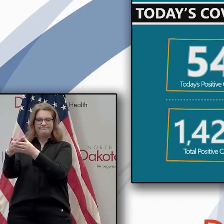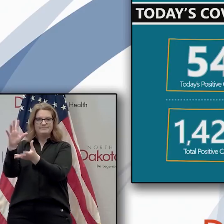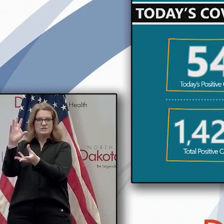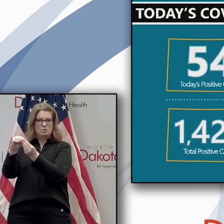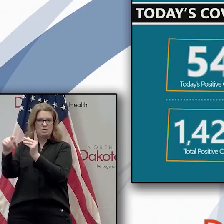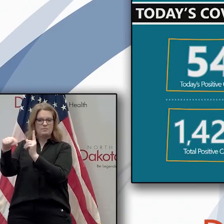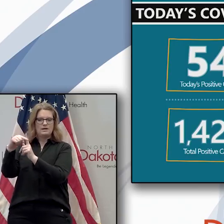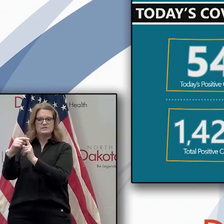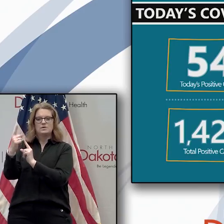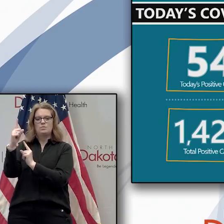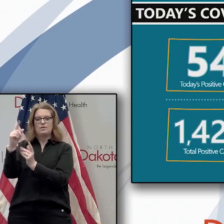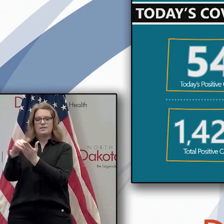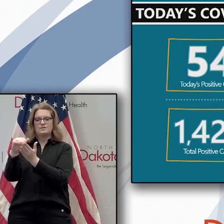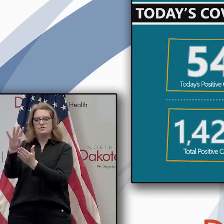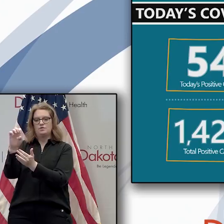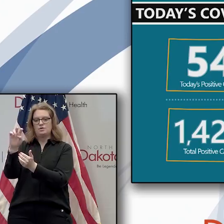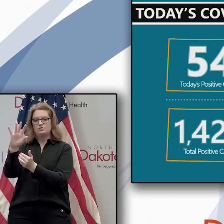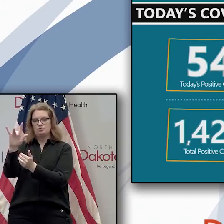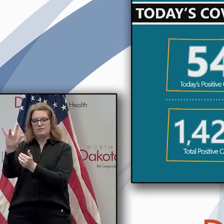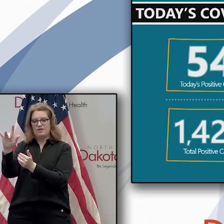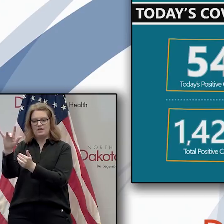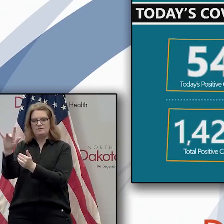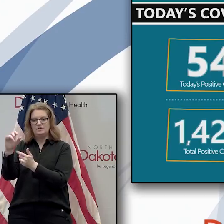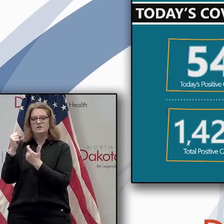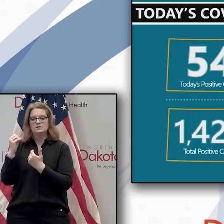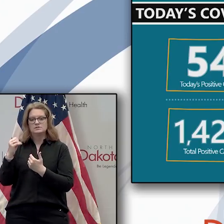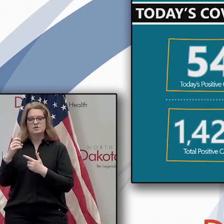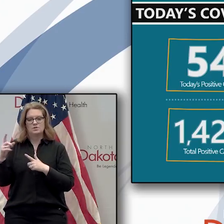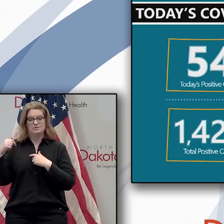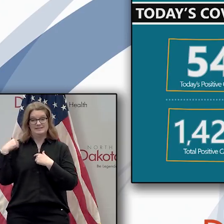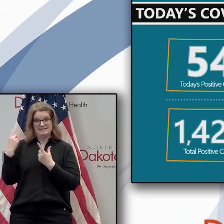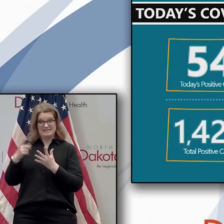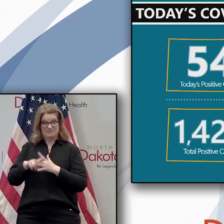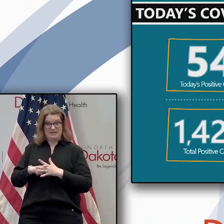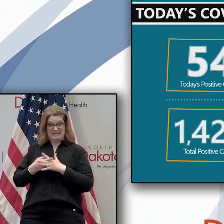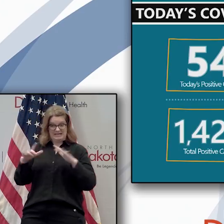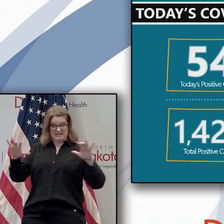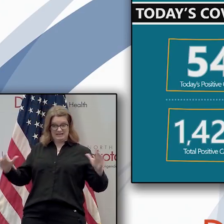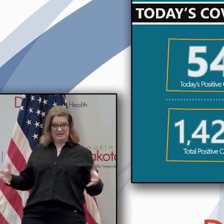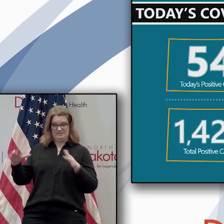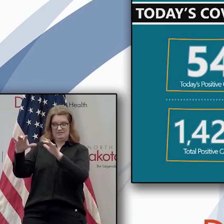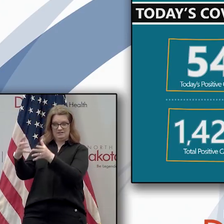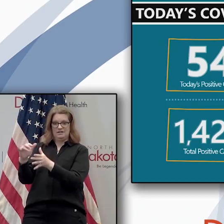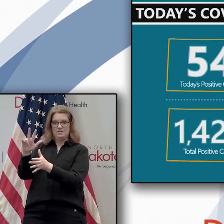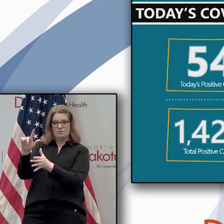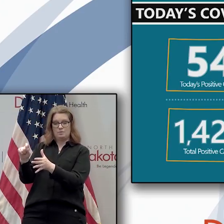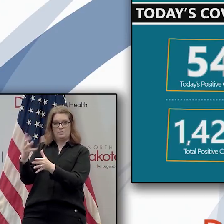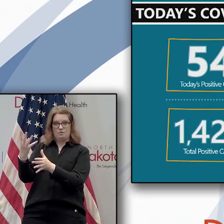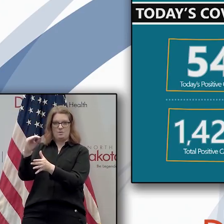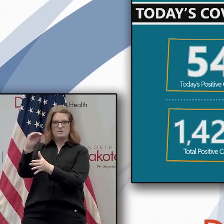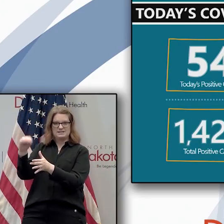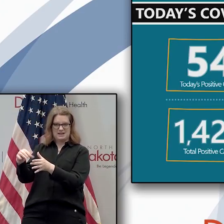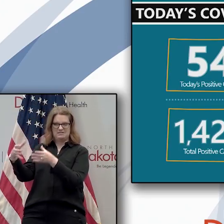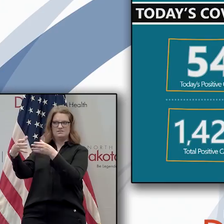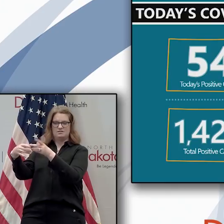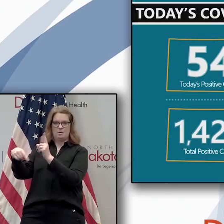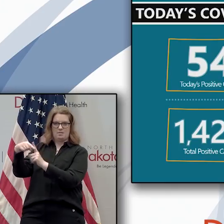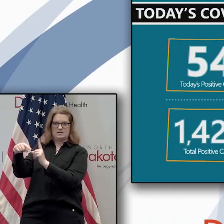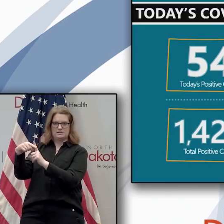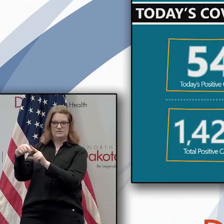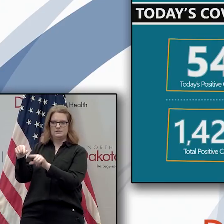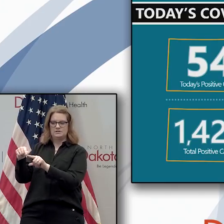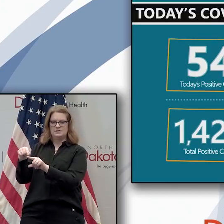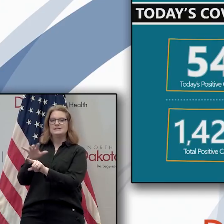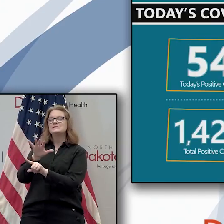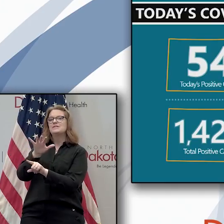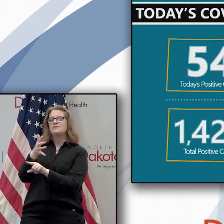get 3.4 cumulative rate since the beginning of that. At the 3.4% in the lower right of that slide, that remains the